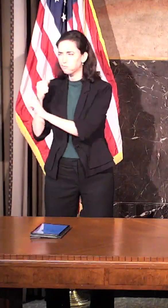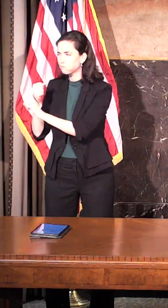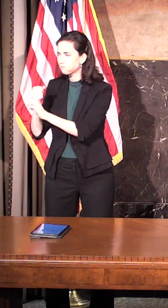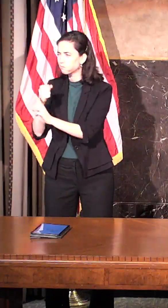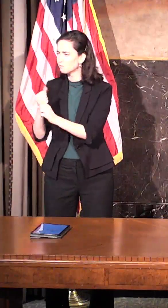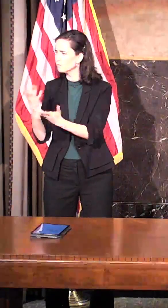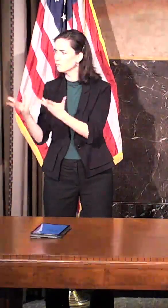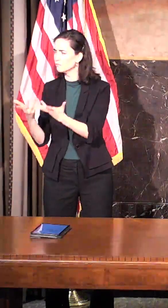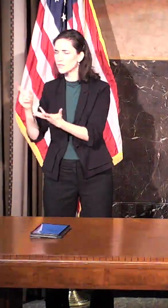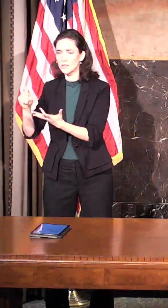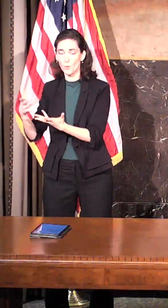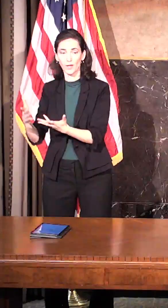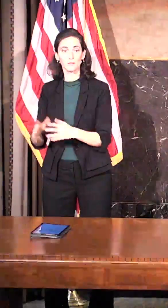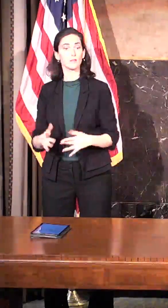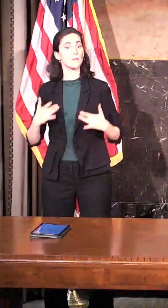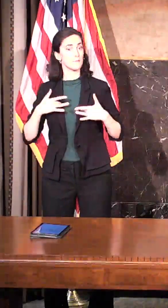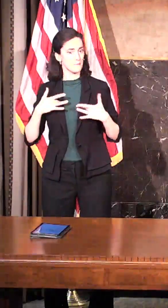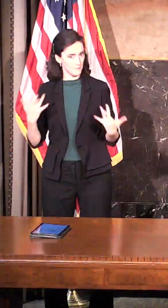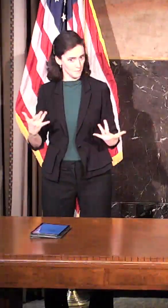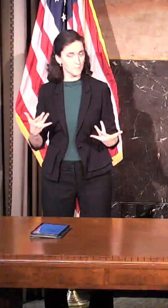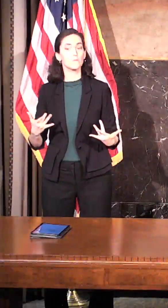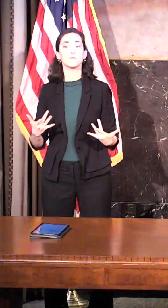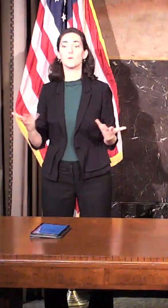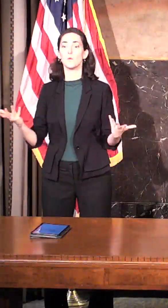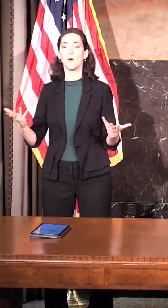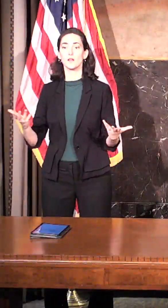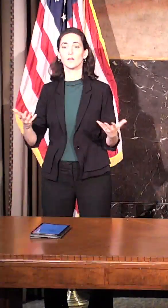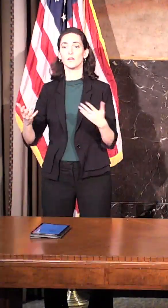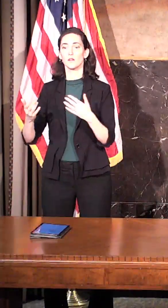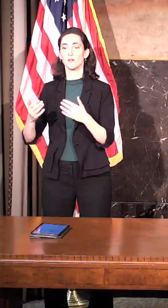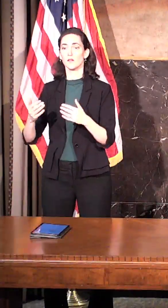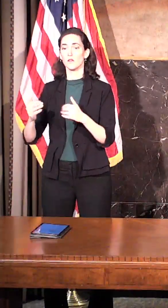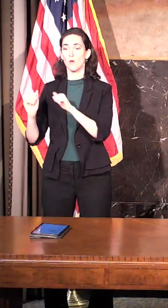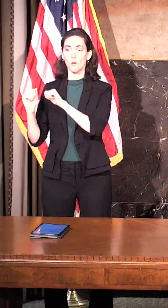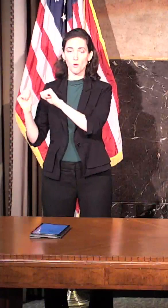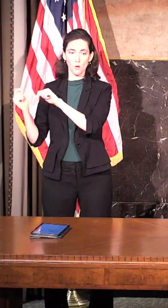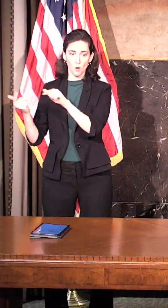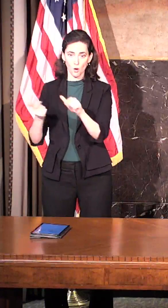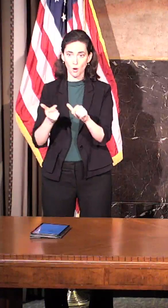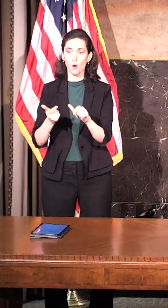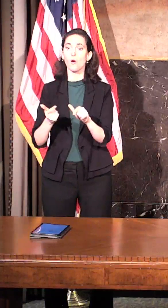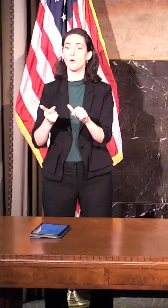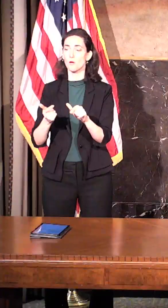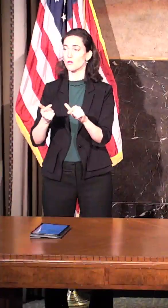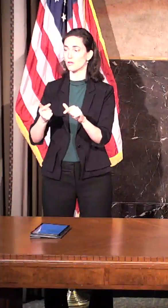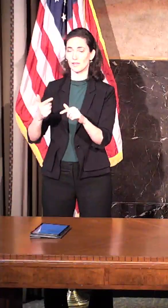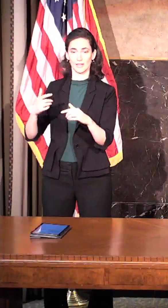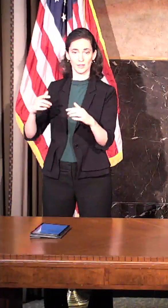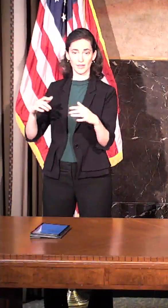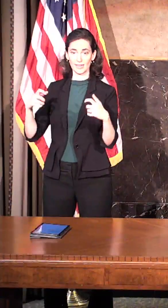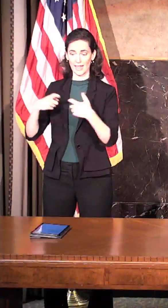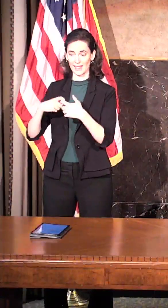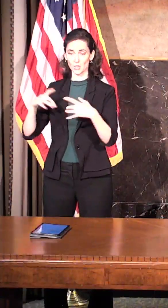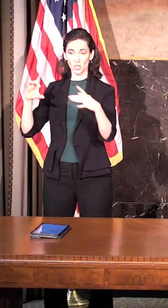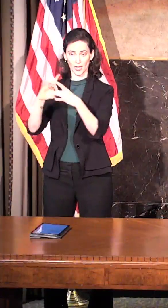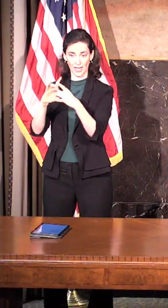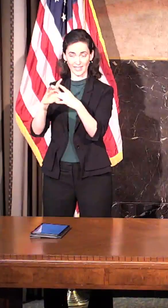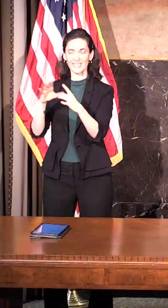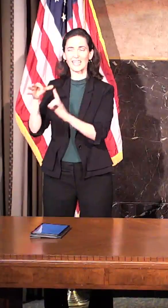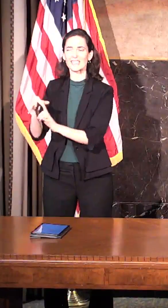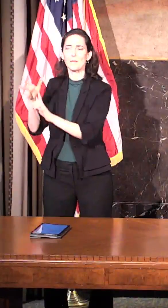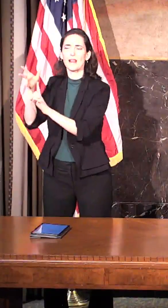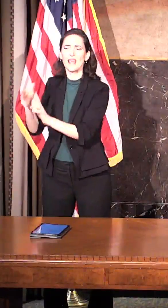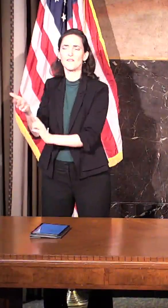good news is that power has been restored to all but about 100 accounts, and those aren't in the Shreveport-Bossier